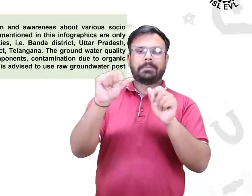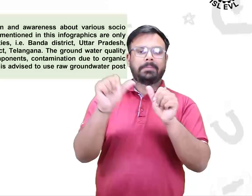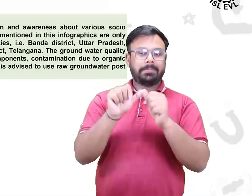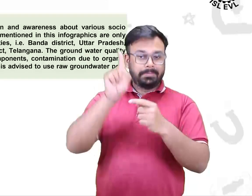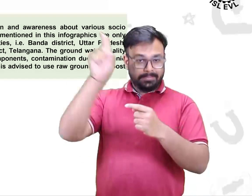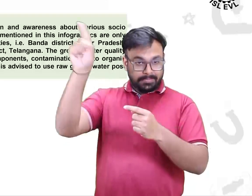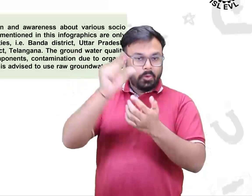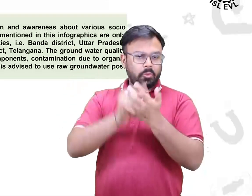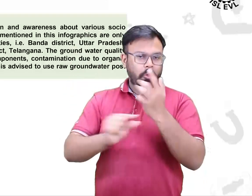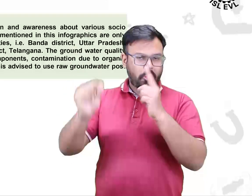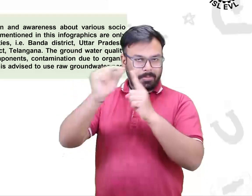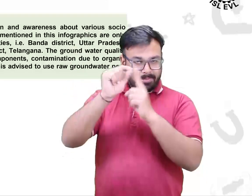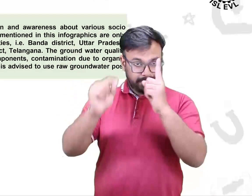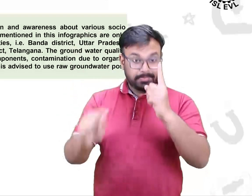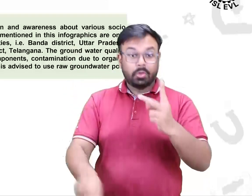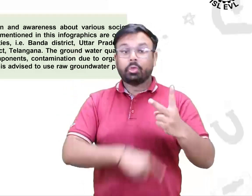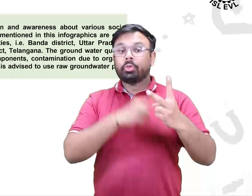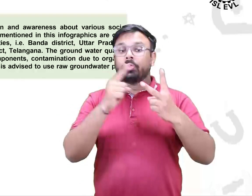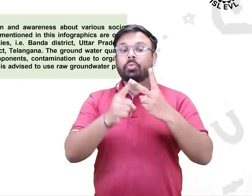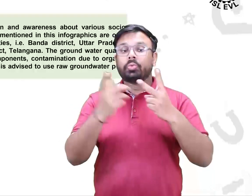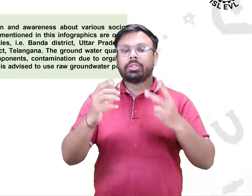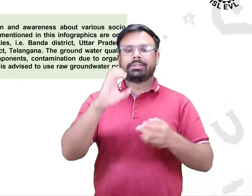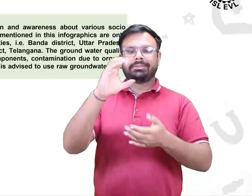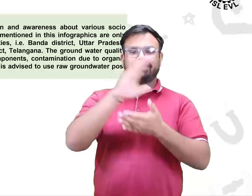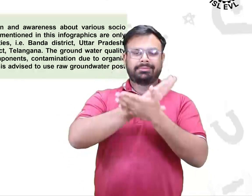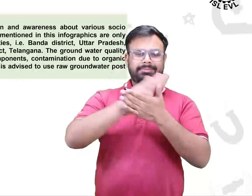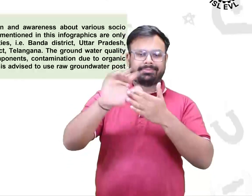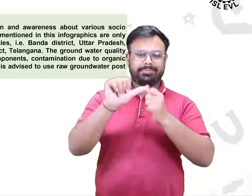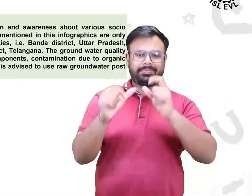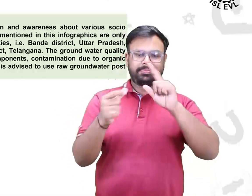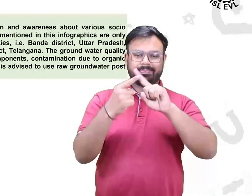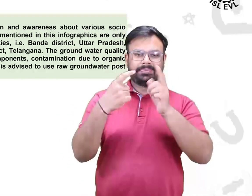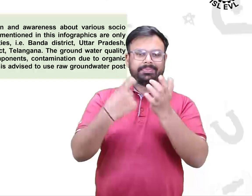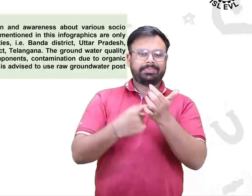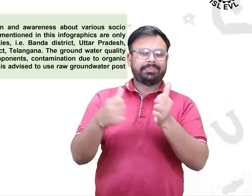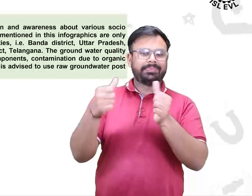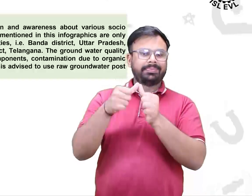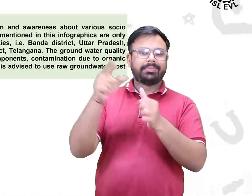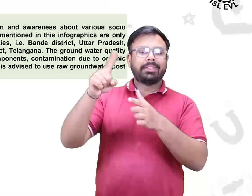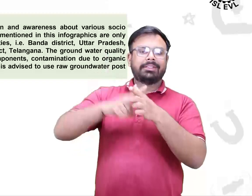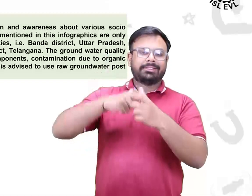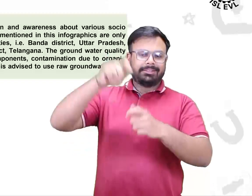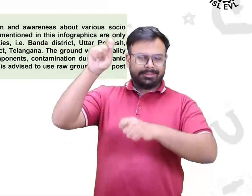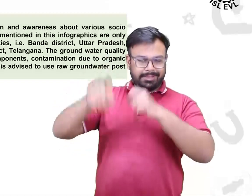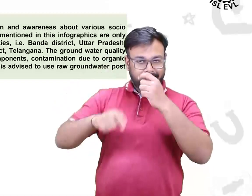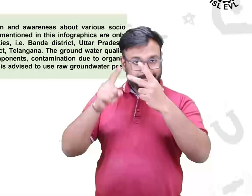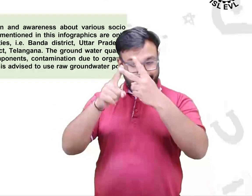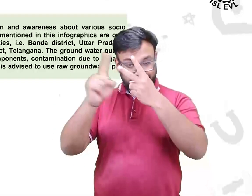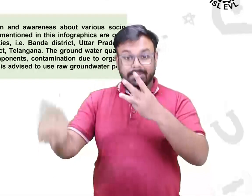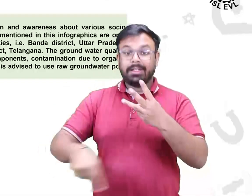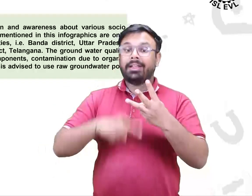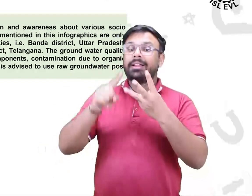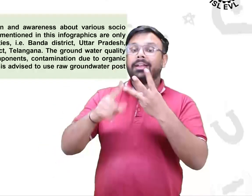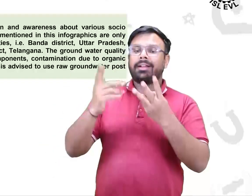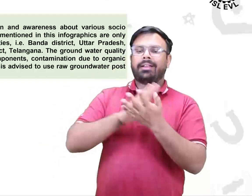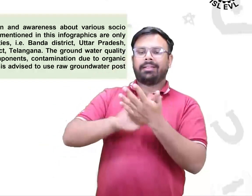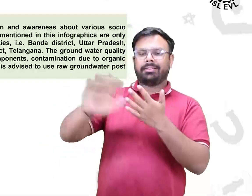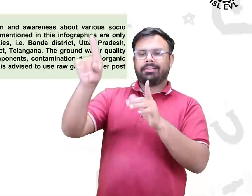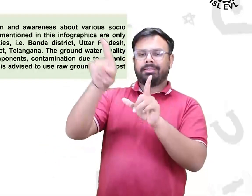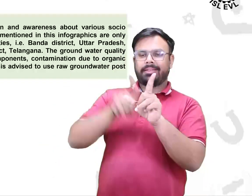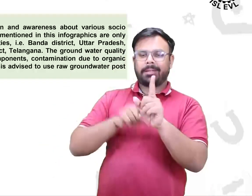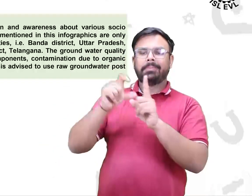Uttar Pradesh, Chhatra district, Jharkhand, and Hyderabad district,